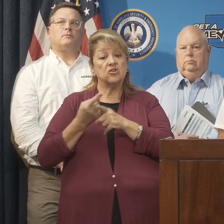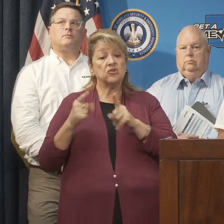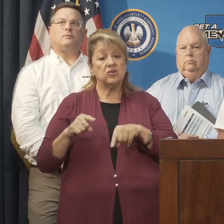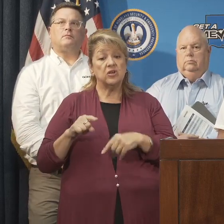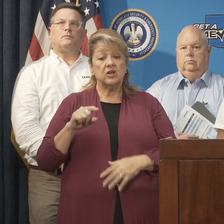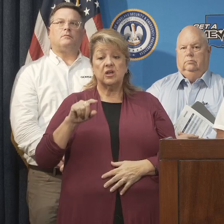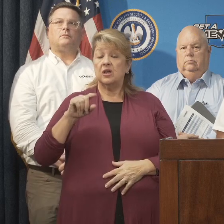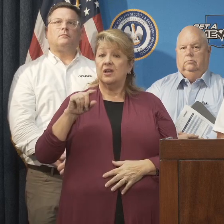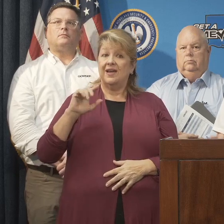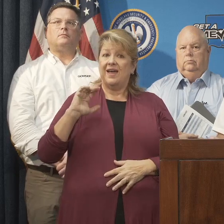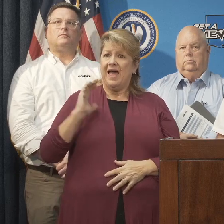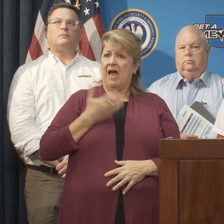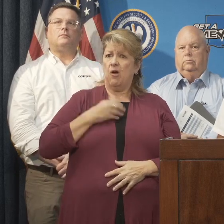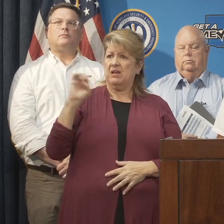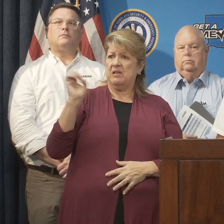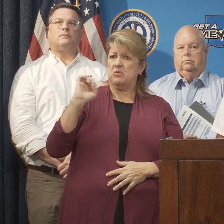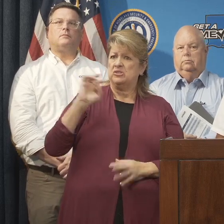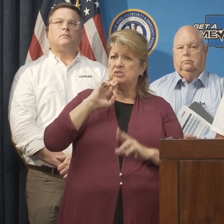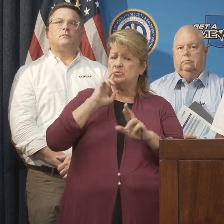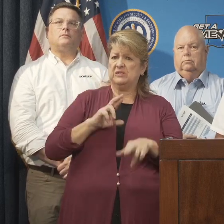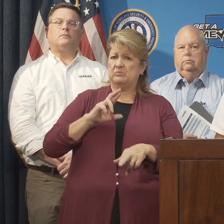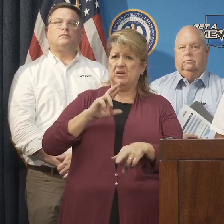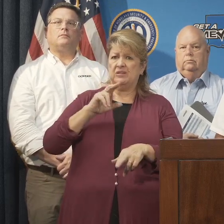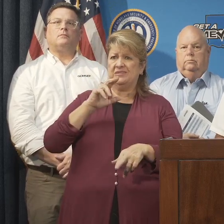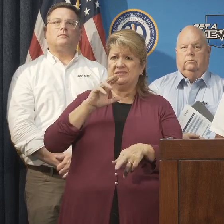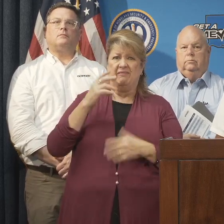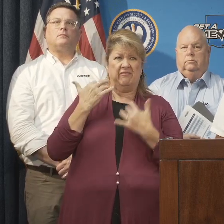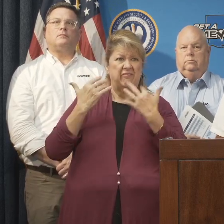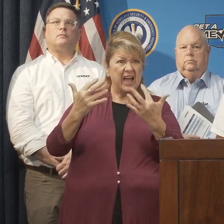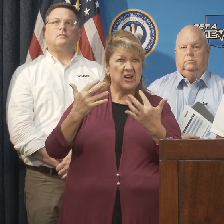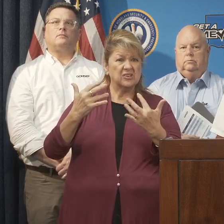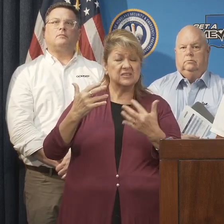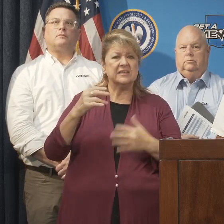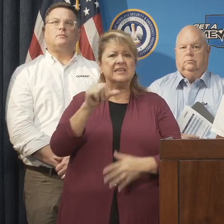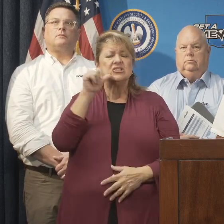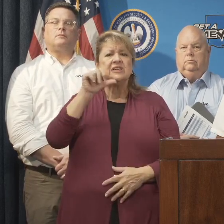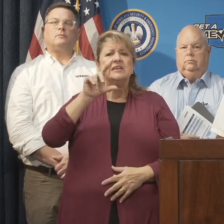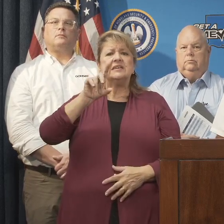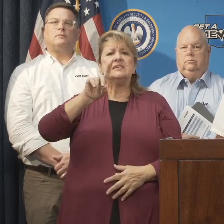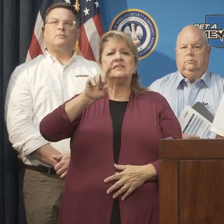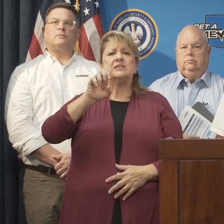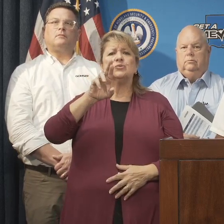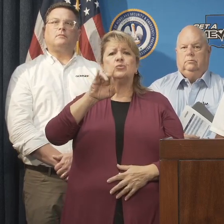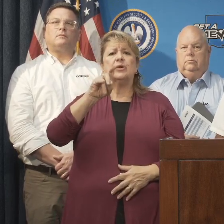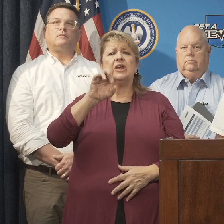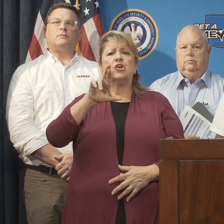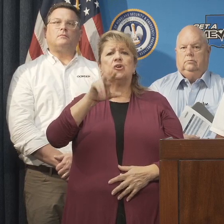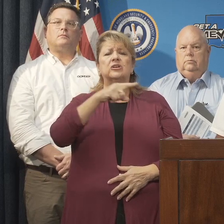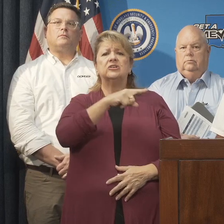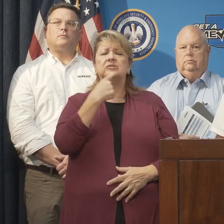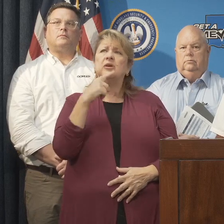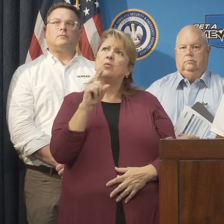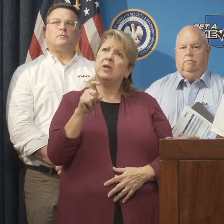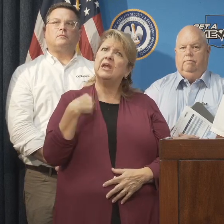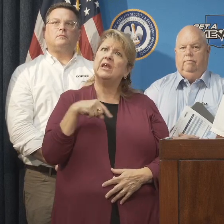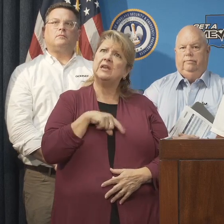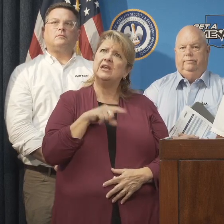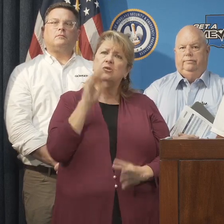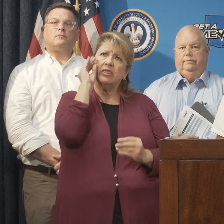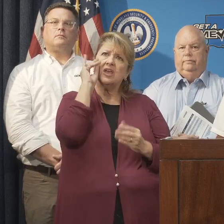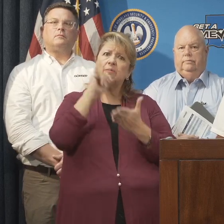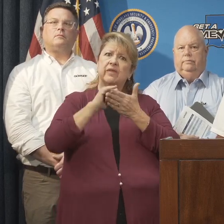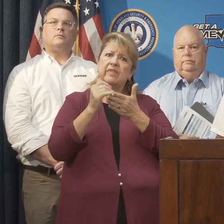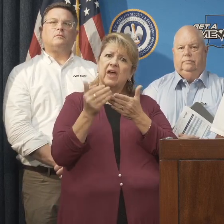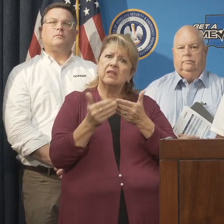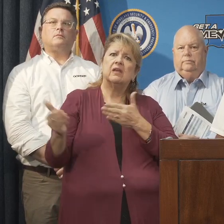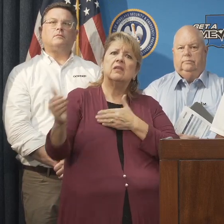the wheelhouse of Yeah. our emergency response. And yesterday in DeRidder, you sort of hinted that that's something that needs to be addressed moving forward.